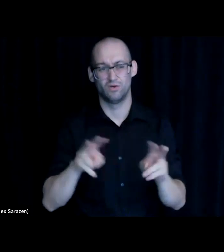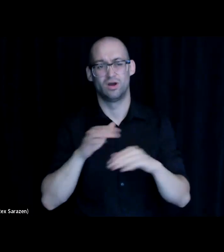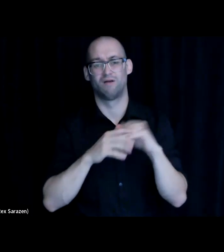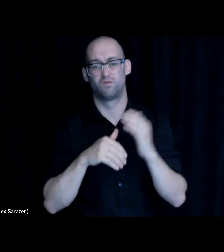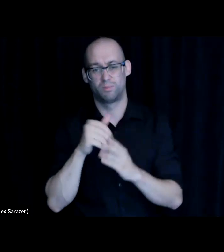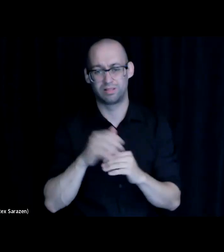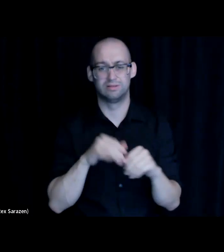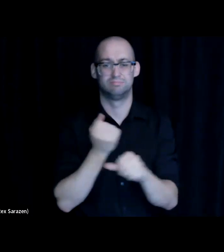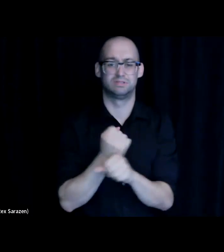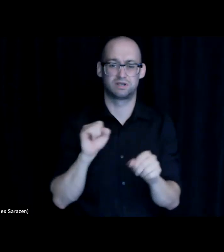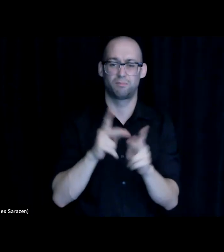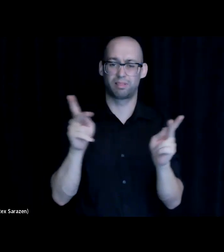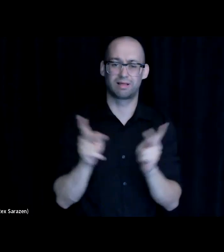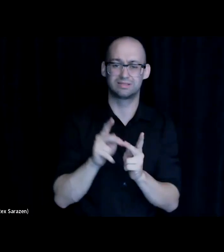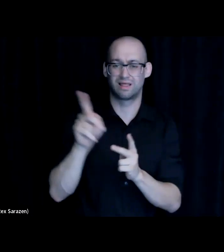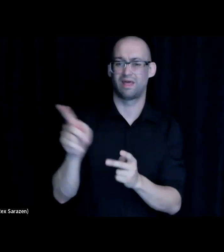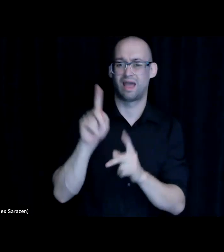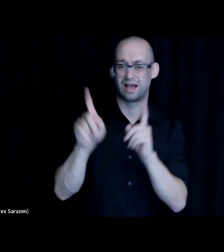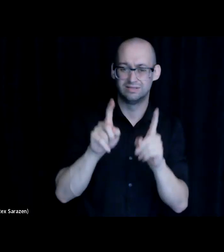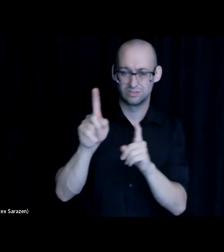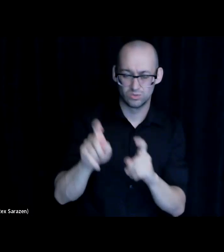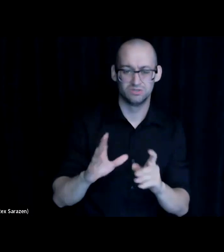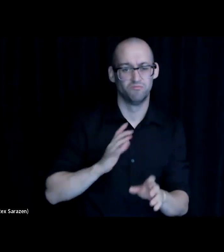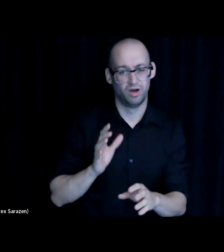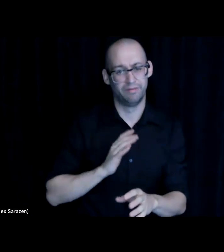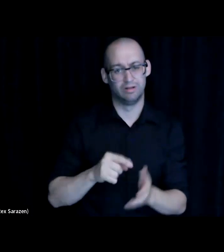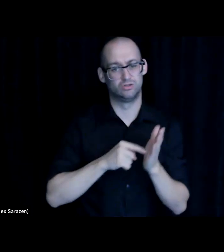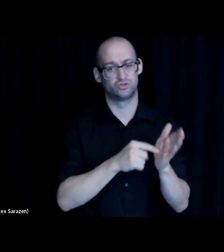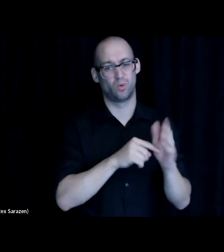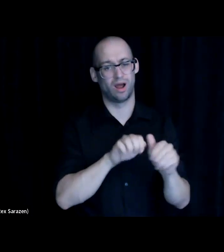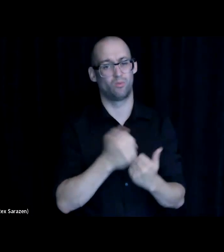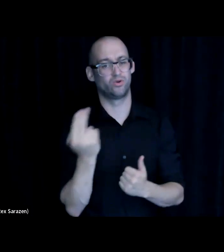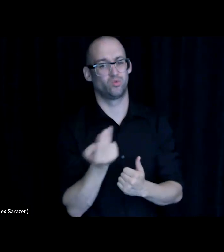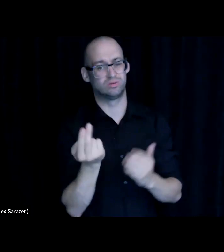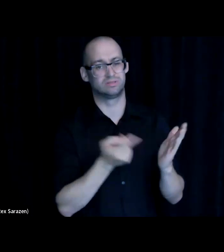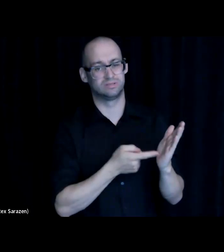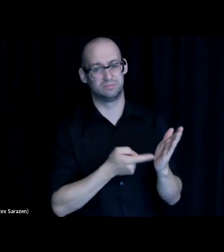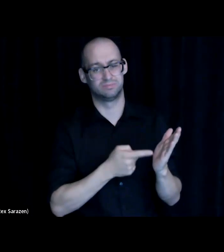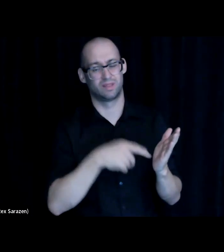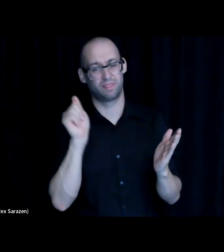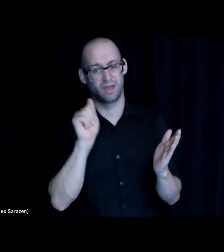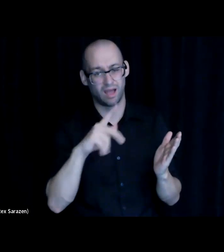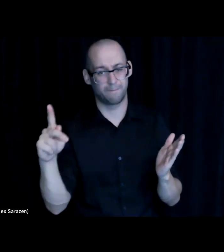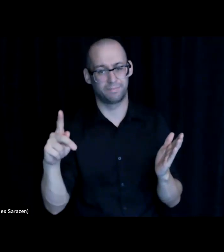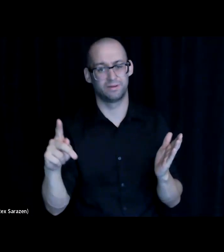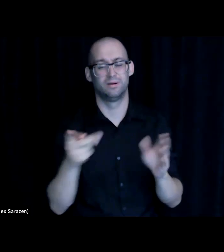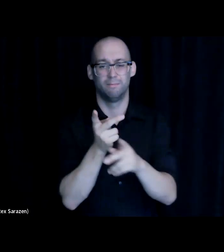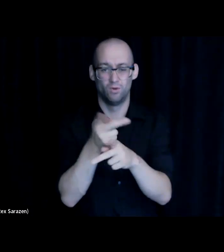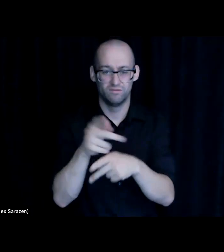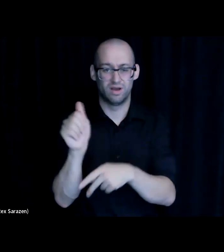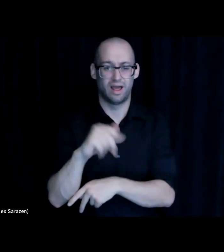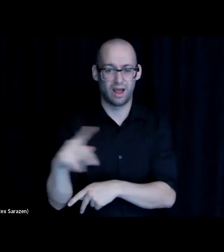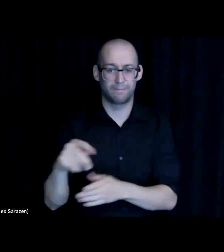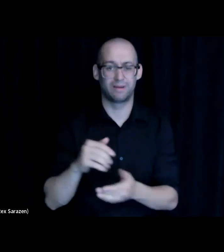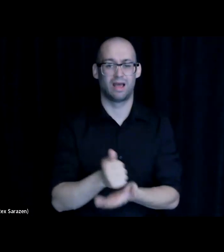safe space for students to ask questions, to show them how to utilize the newest apps or productivity apps to help them in their